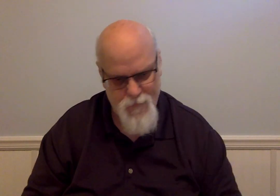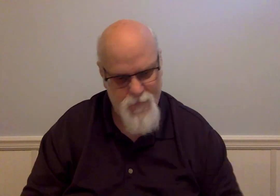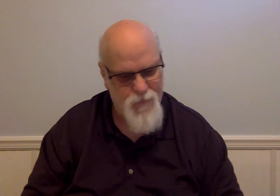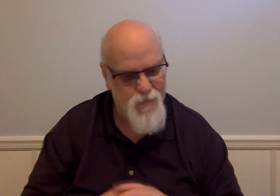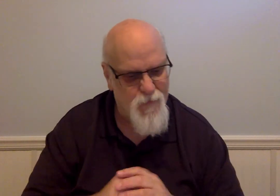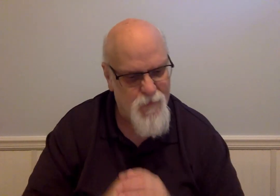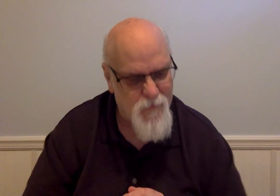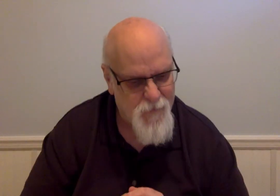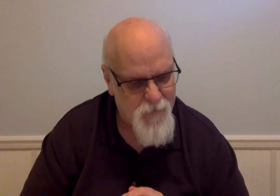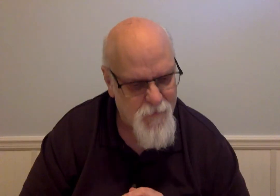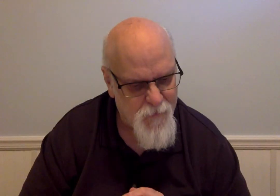here.